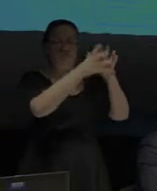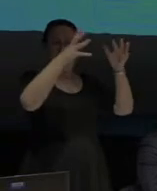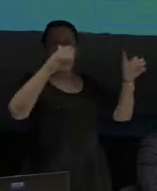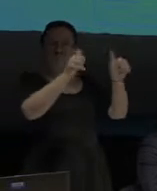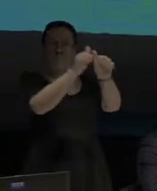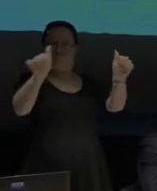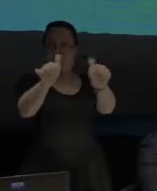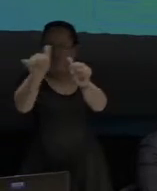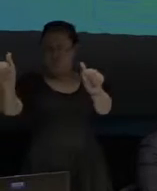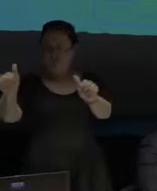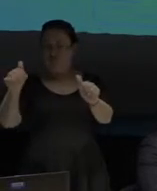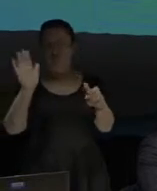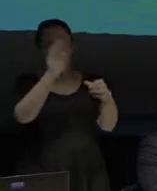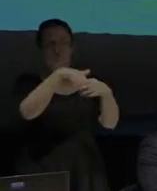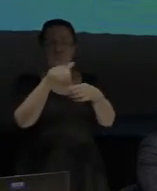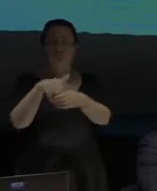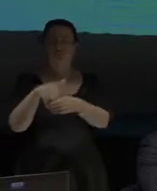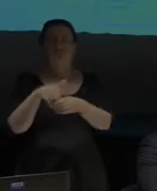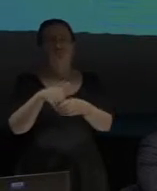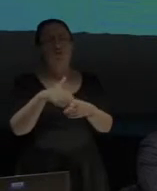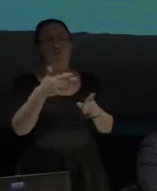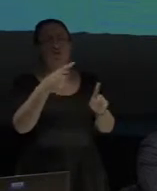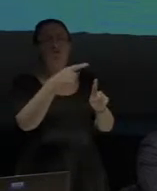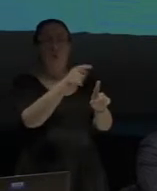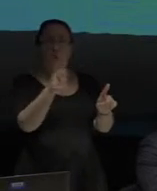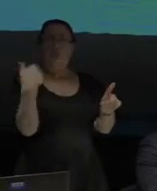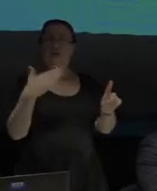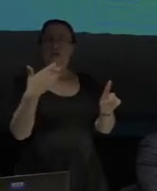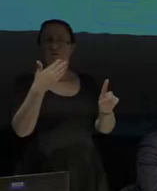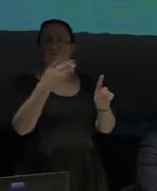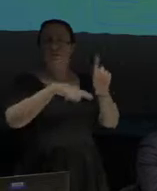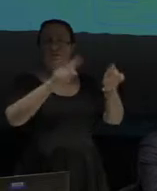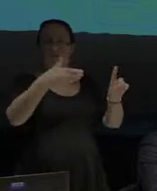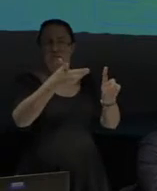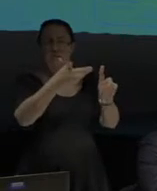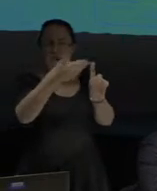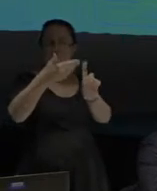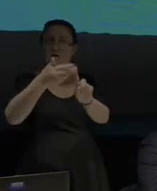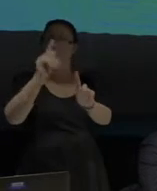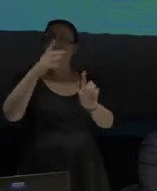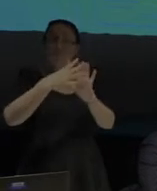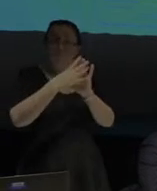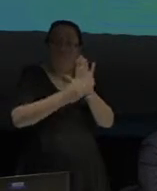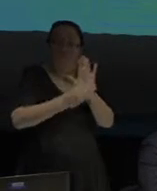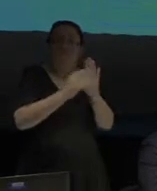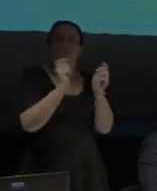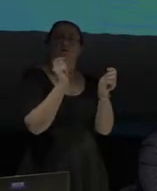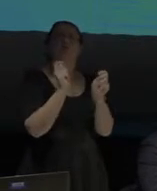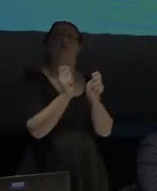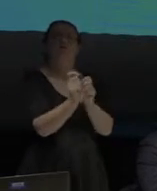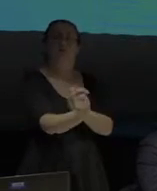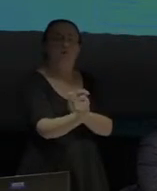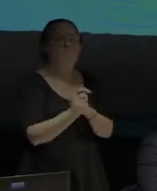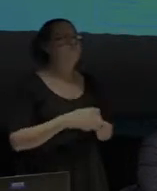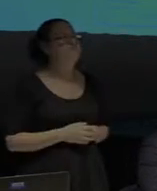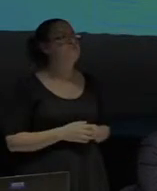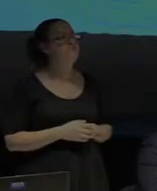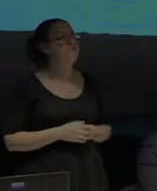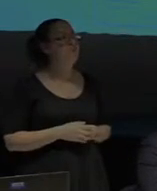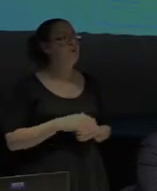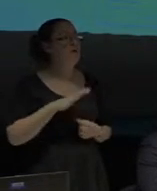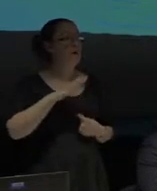have also always recognised diversity, I think to an extent, though the model has evolved. The reason why diversity is very important, particularly in a